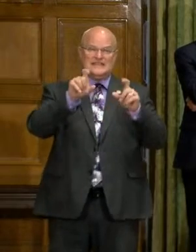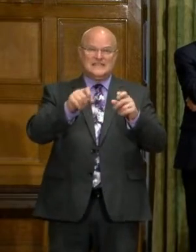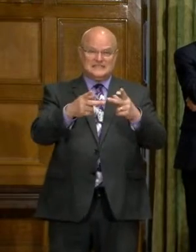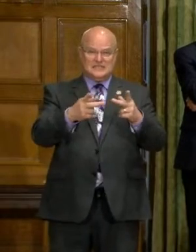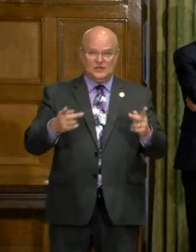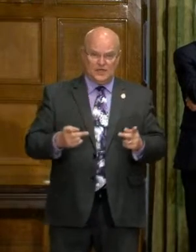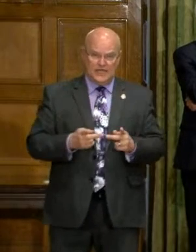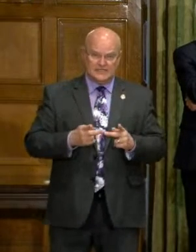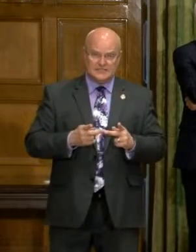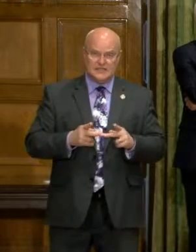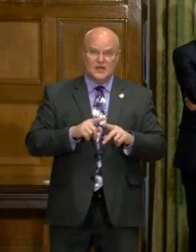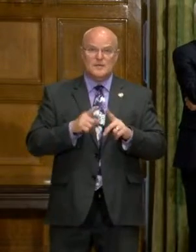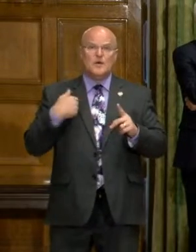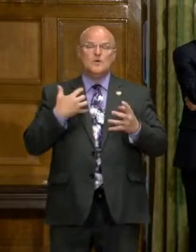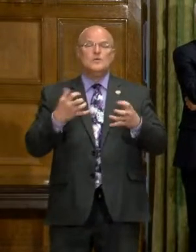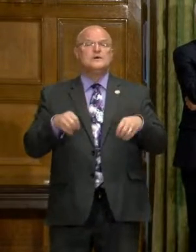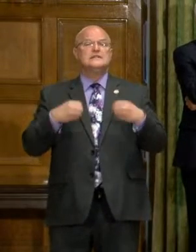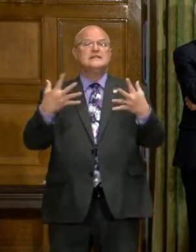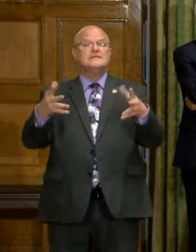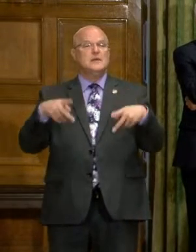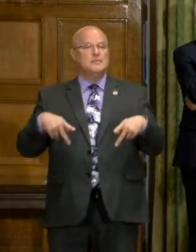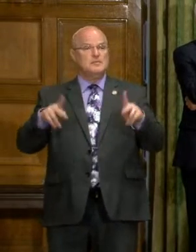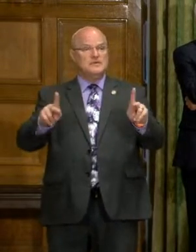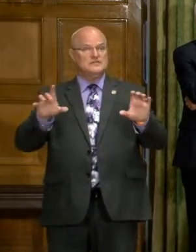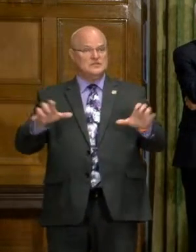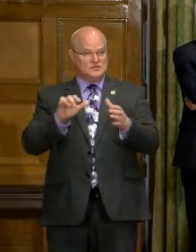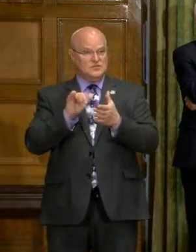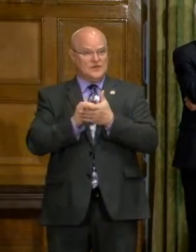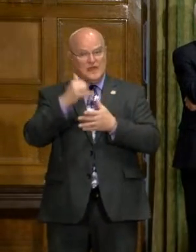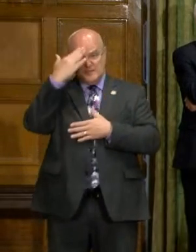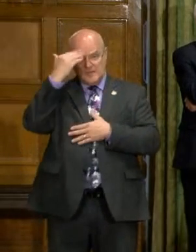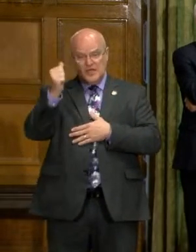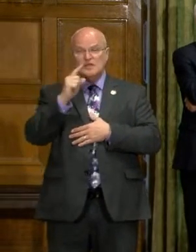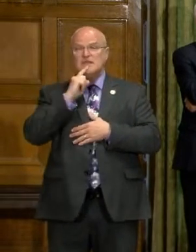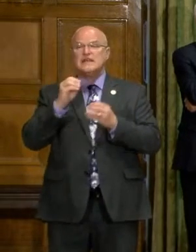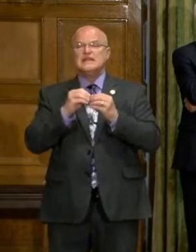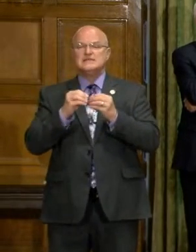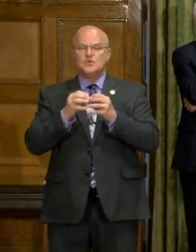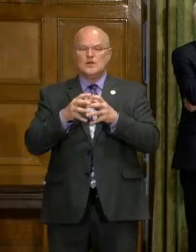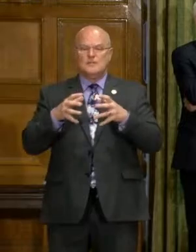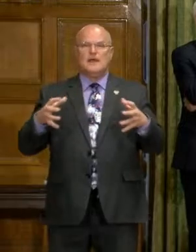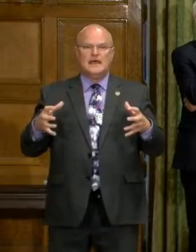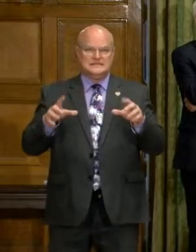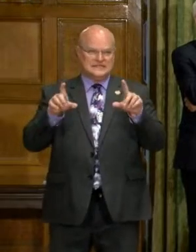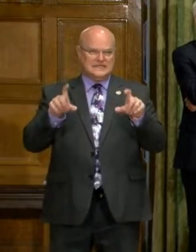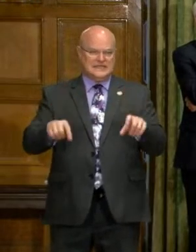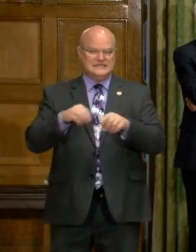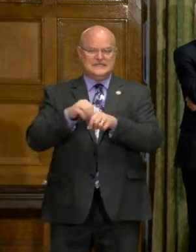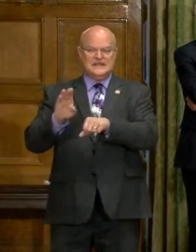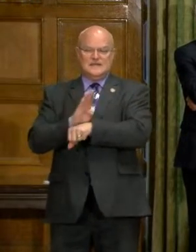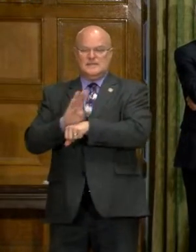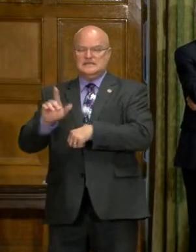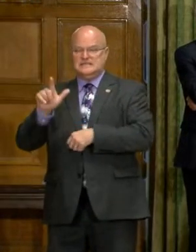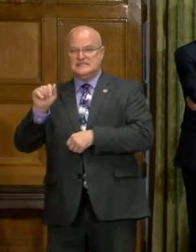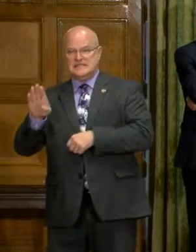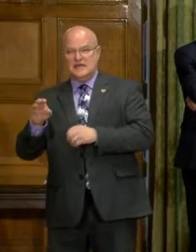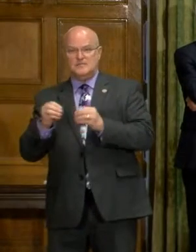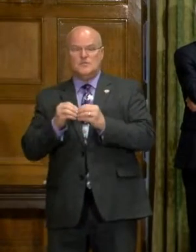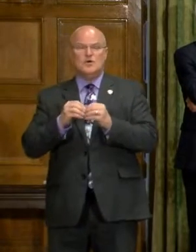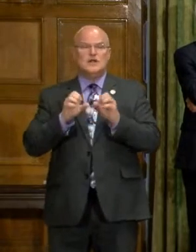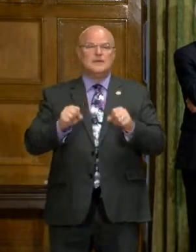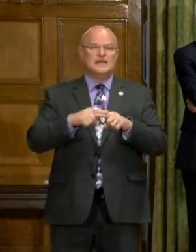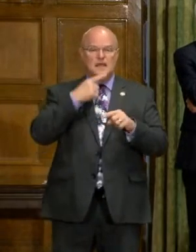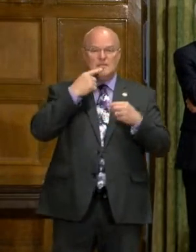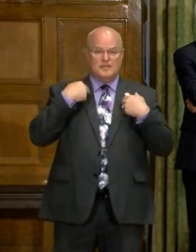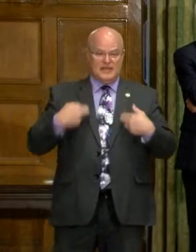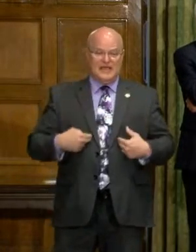testing location. But we want to give them the permission to do that because there is more capacity in our commercial labs. There's more capacity